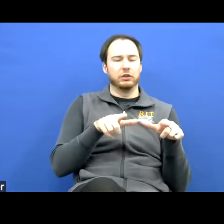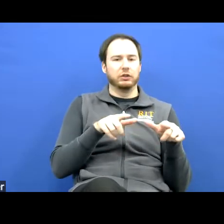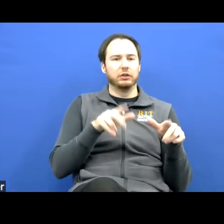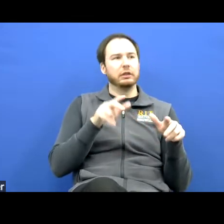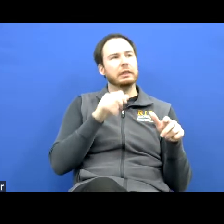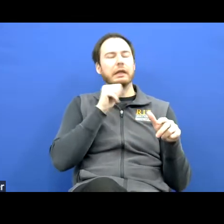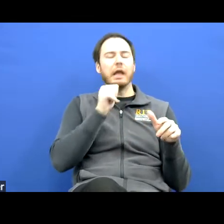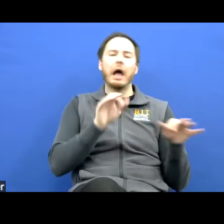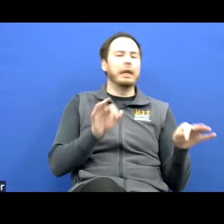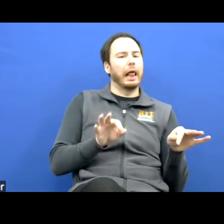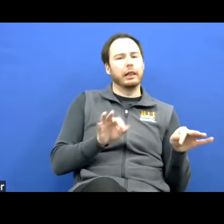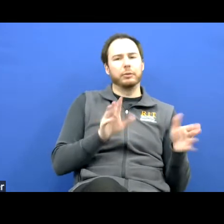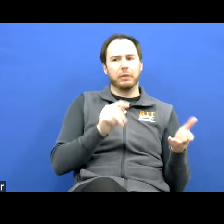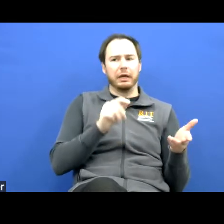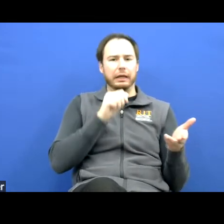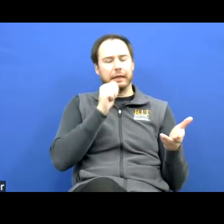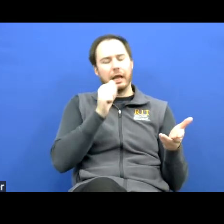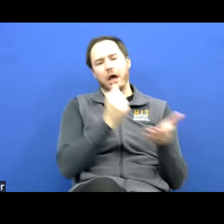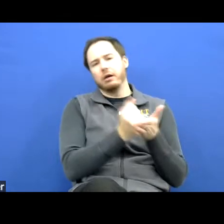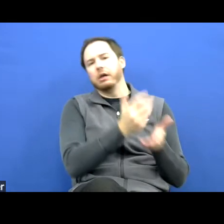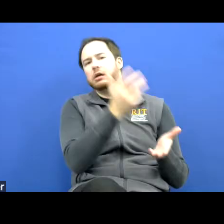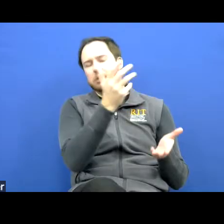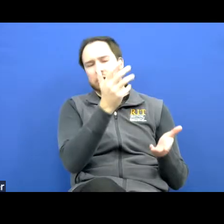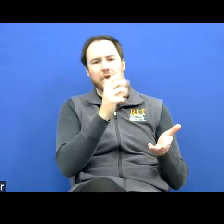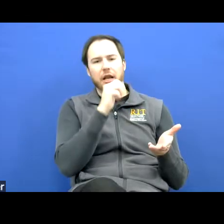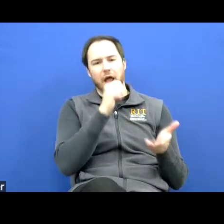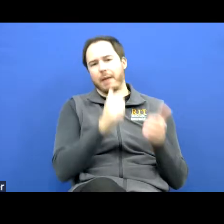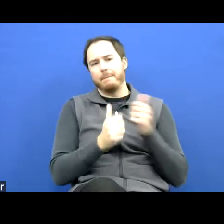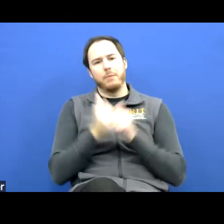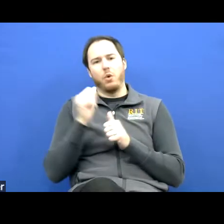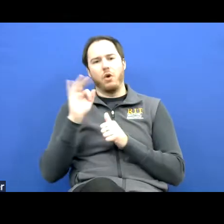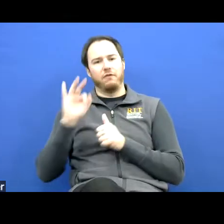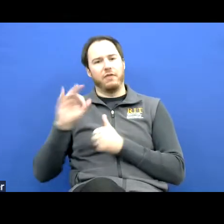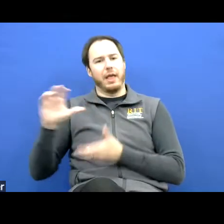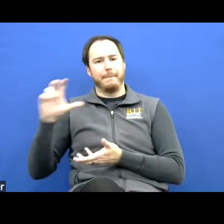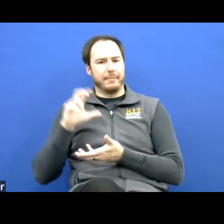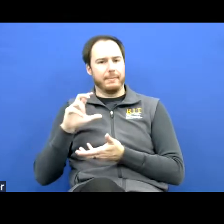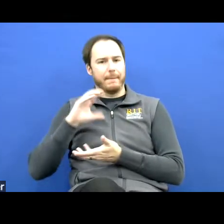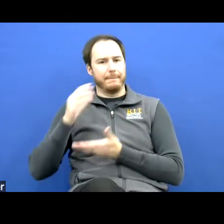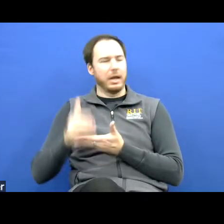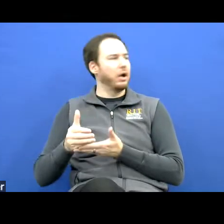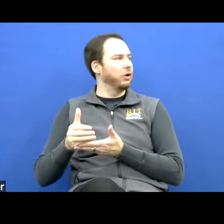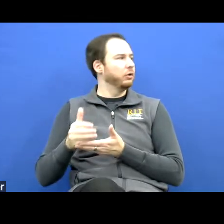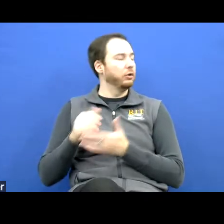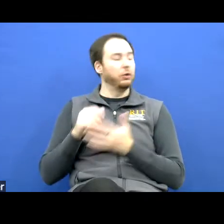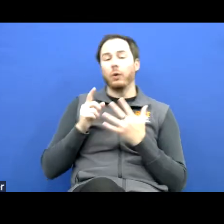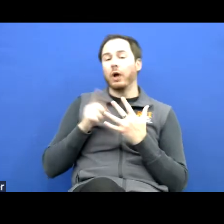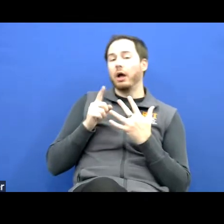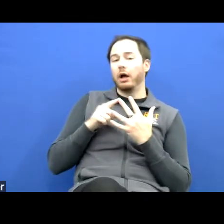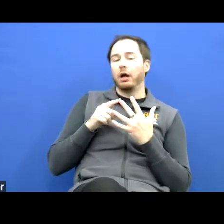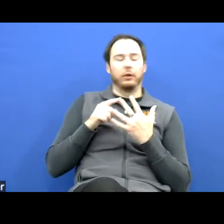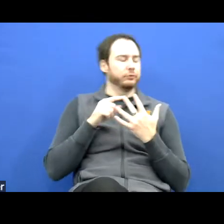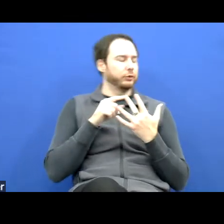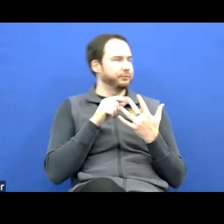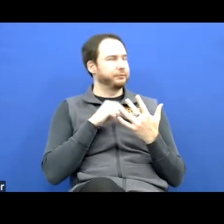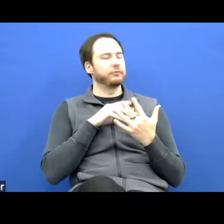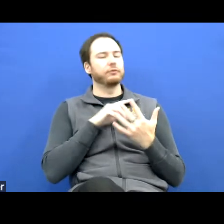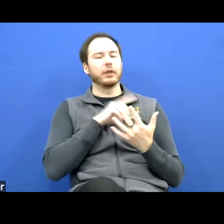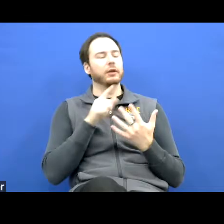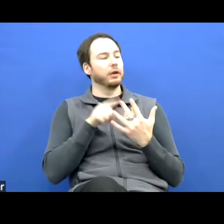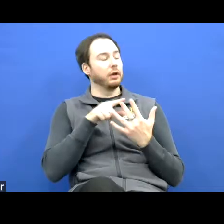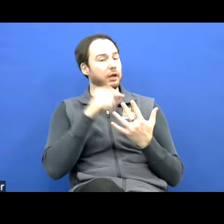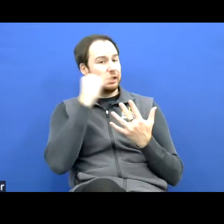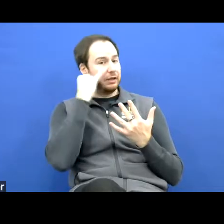but it's not the bulk of it. The good news is if we get the recreational